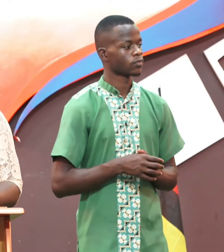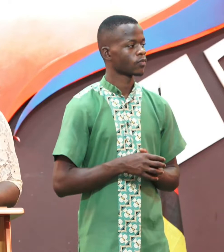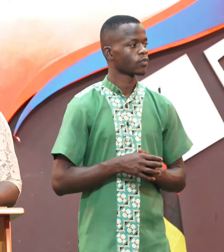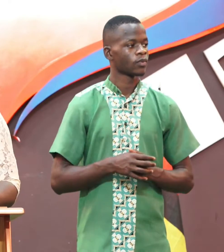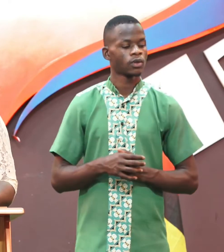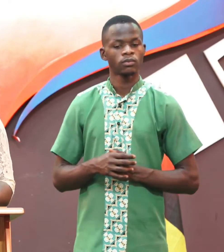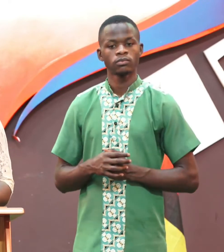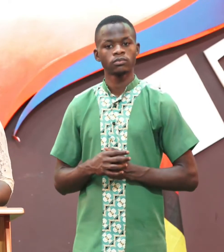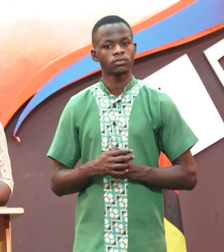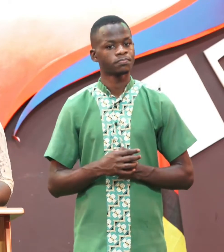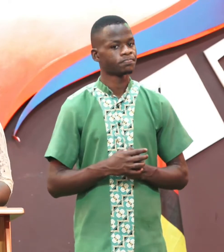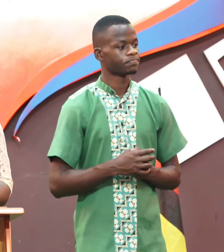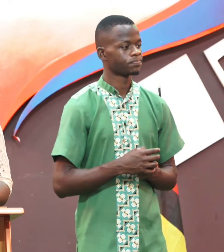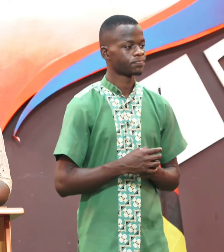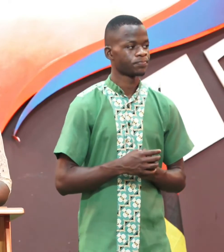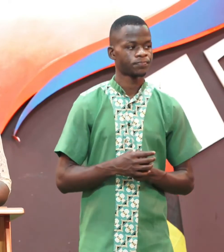katuyimbe wetutyo.